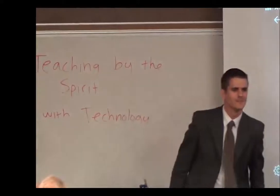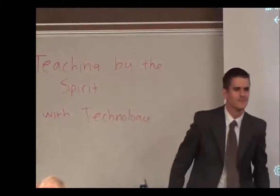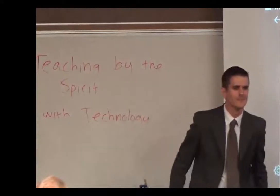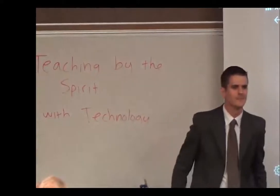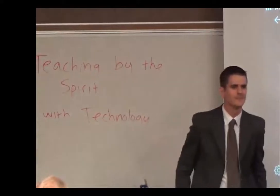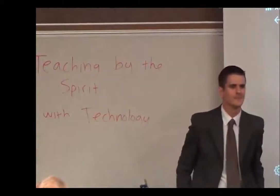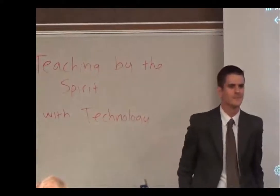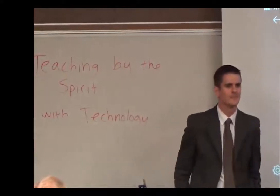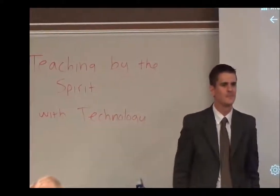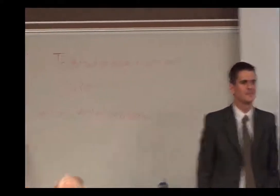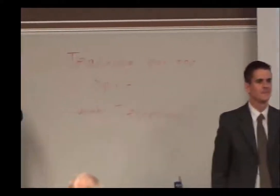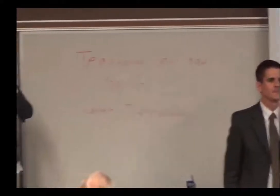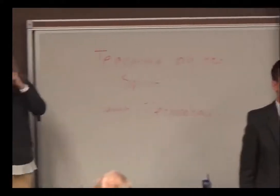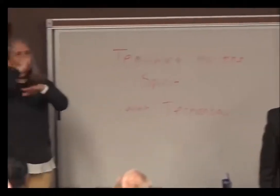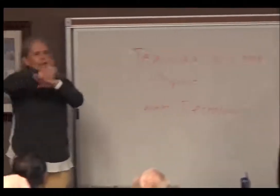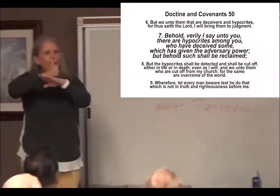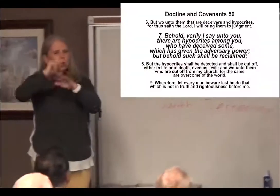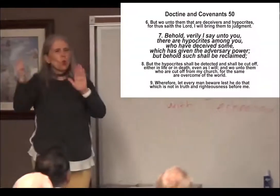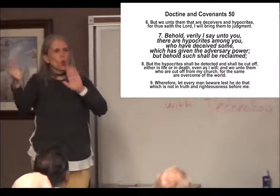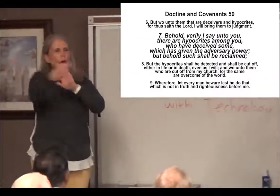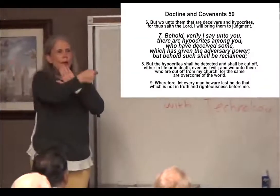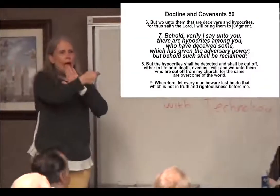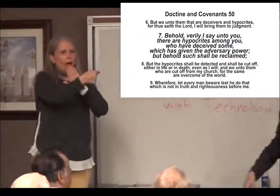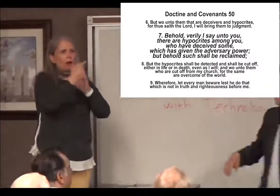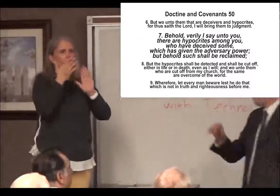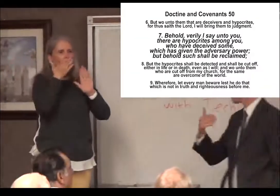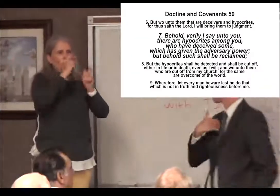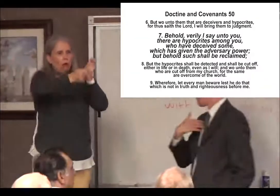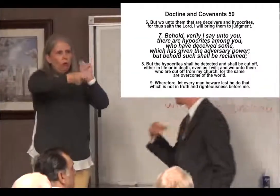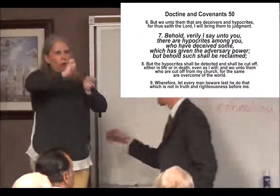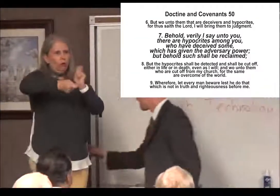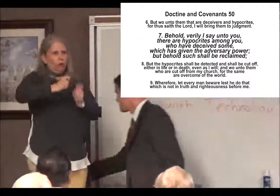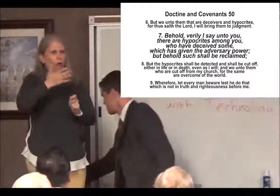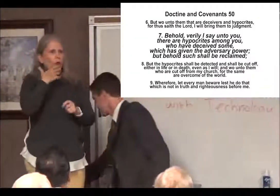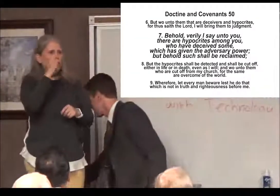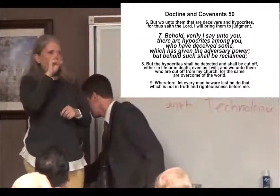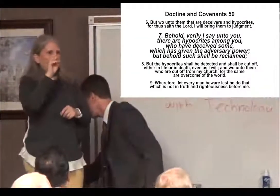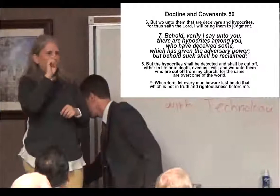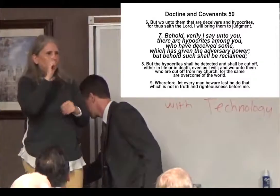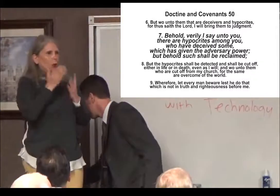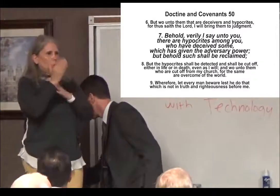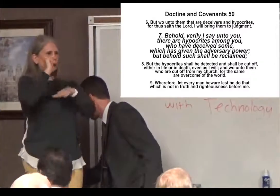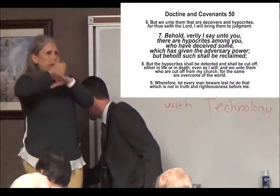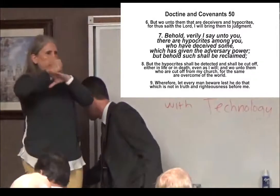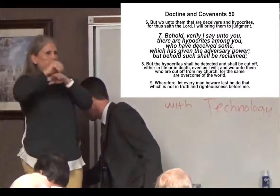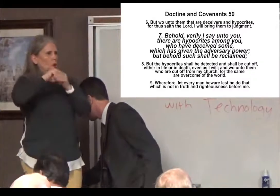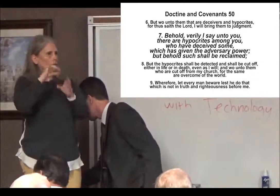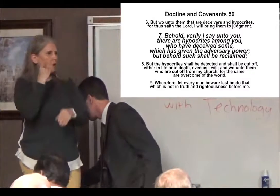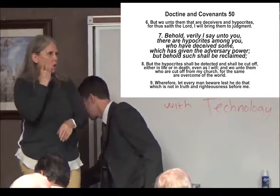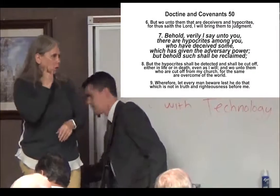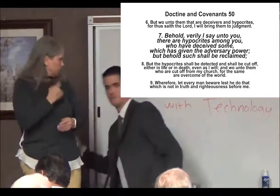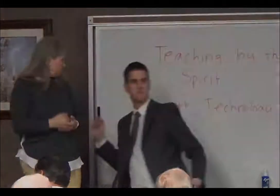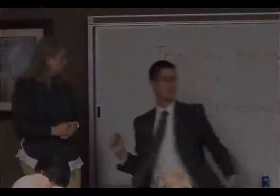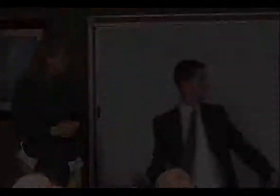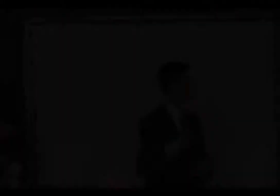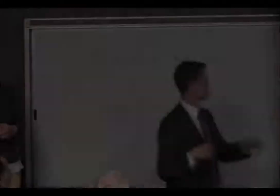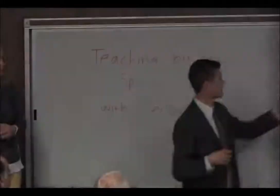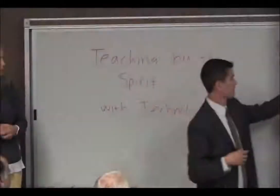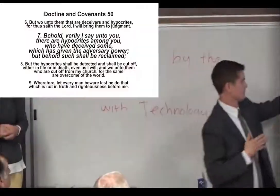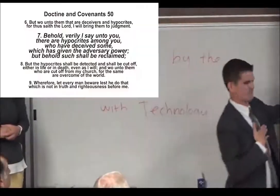How you set up to go back to switch all that? Can you show me that again really quick?